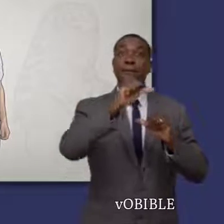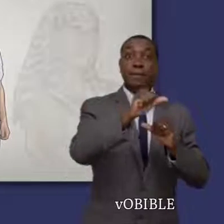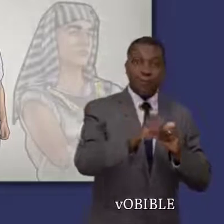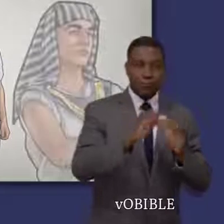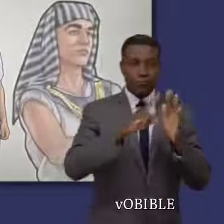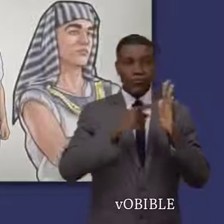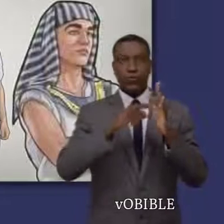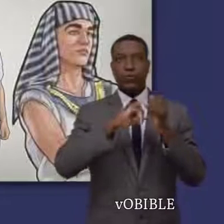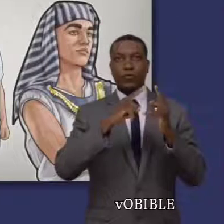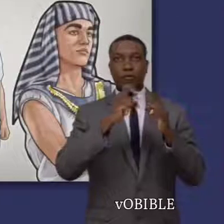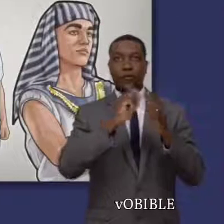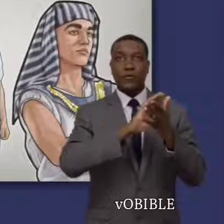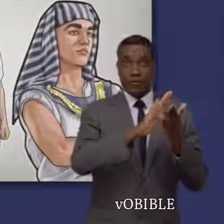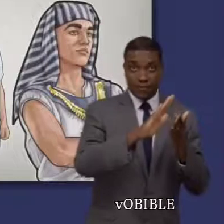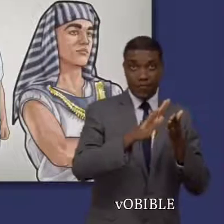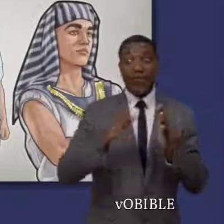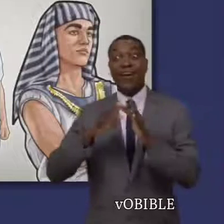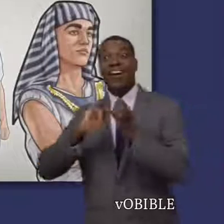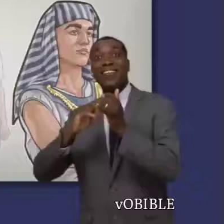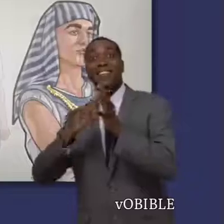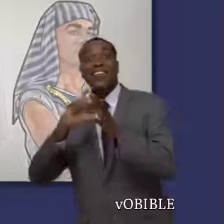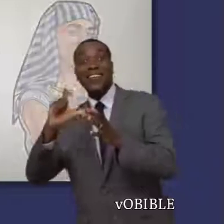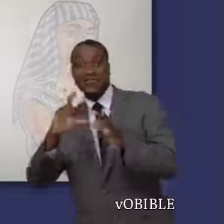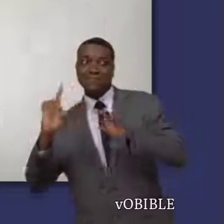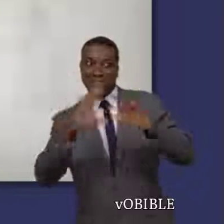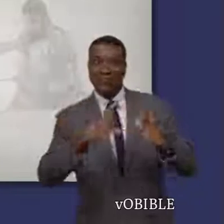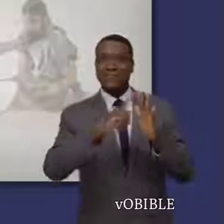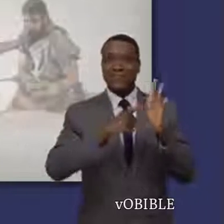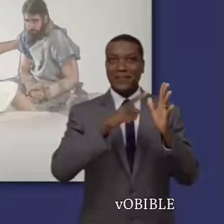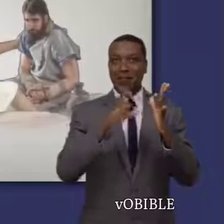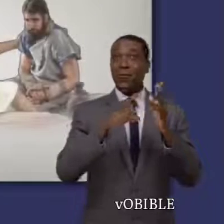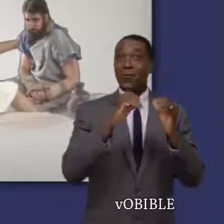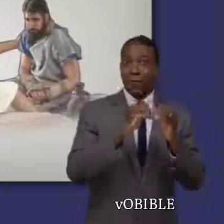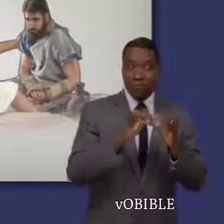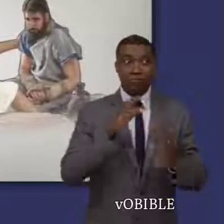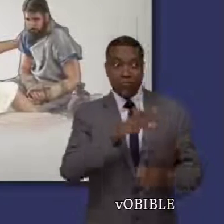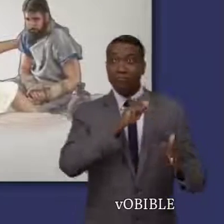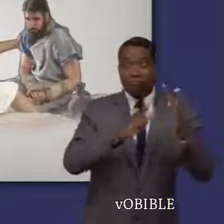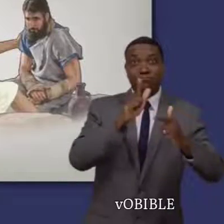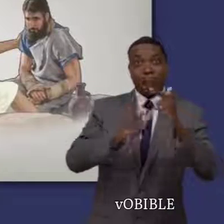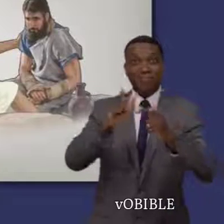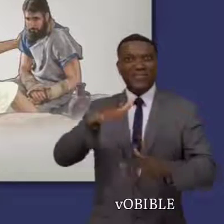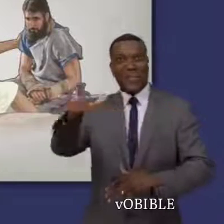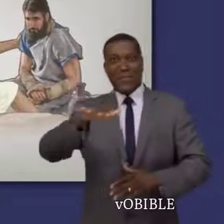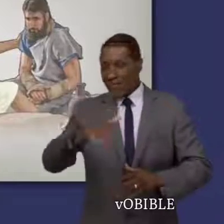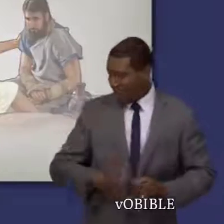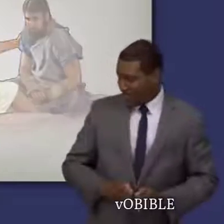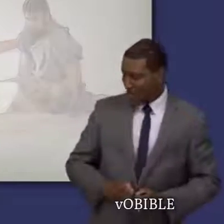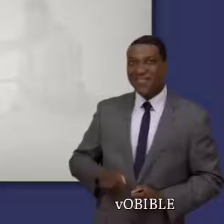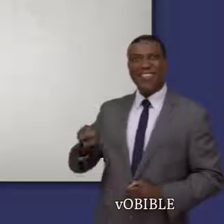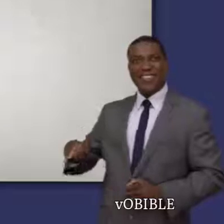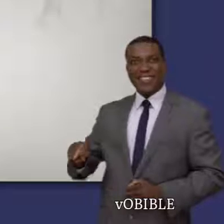and Jacob's son, Joseph. Isaac blesses Jacob, who then goes to distant Paddan